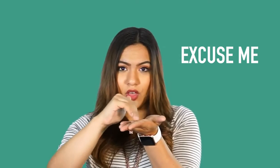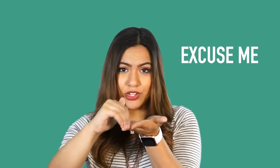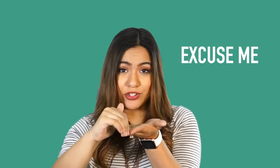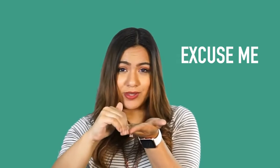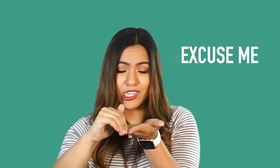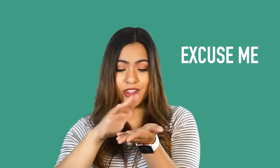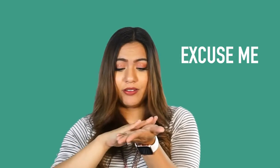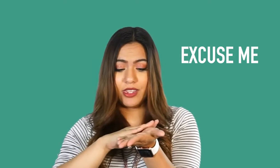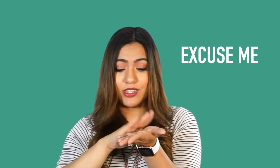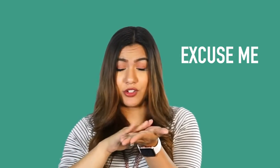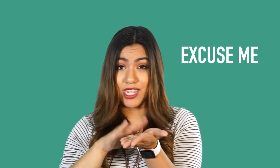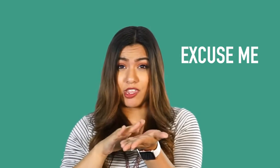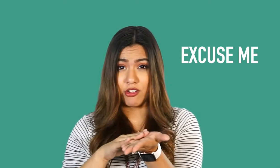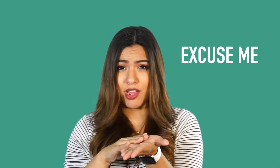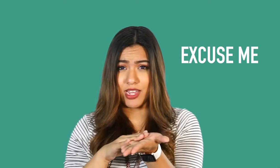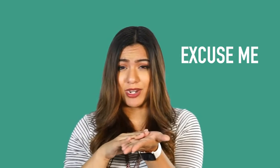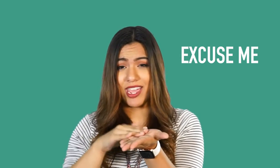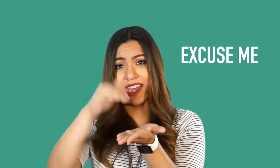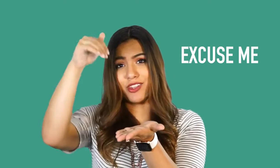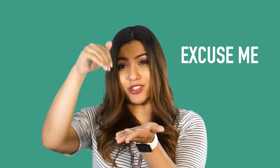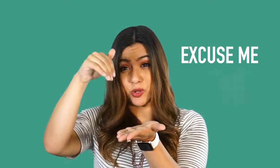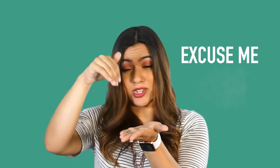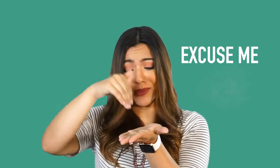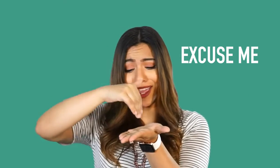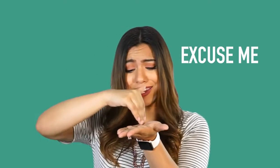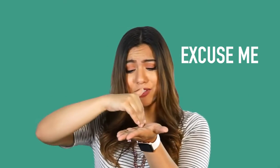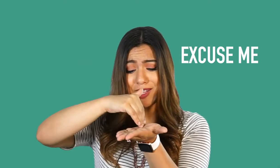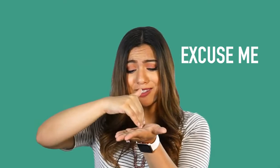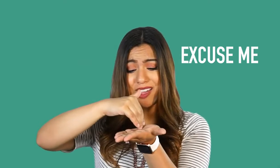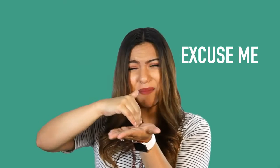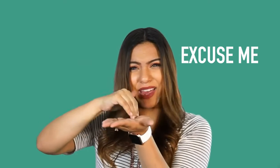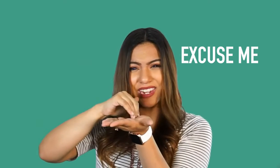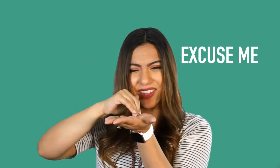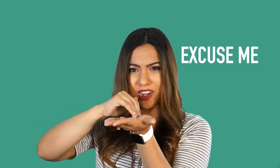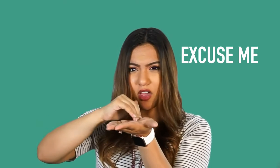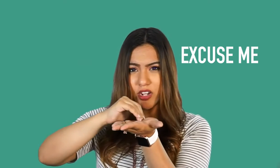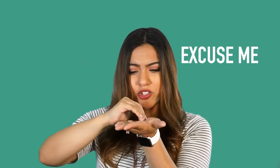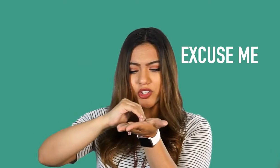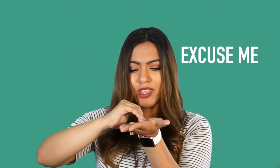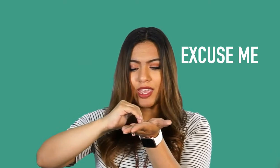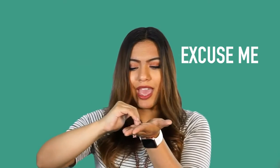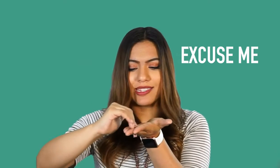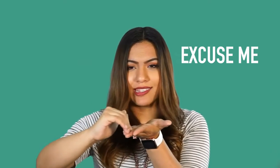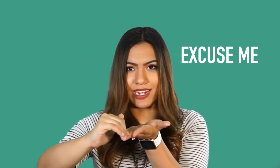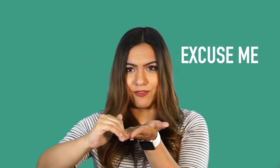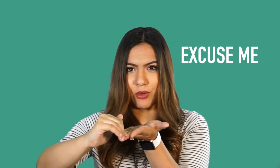All you're doing here is you're taking your non-dominant hand. Your dominant hand is going on top, kind of like an arch, and sliding